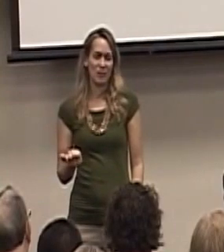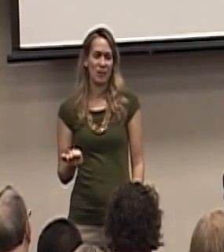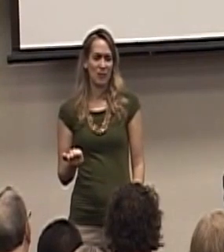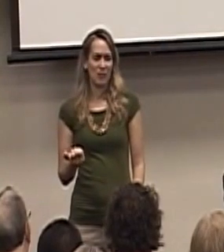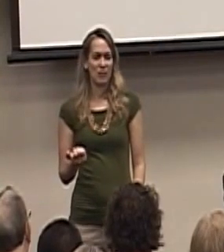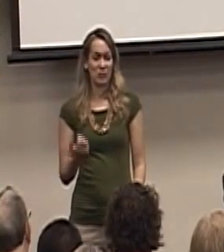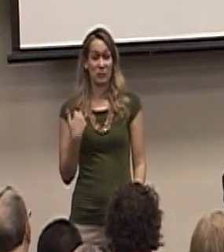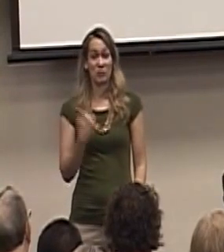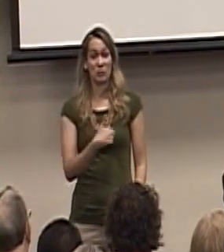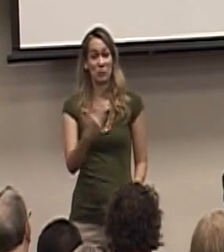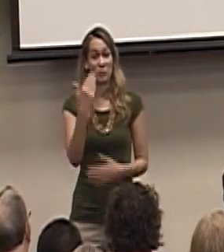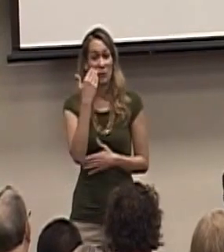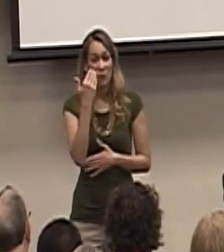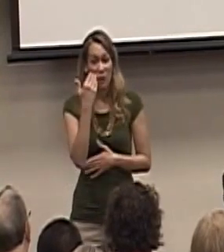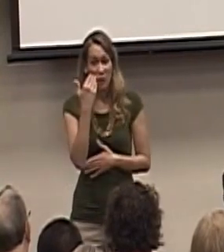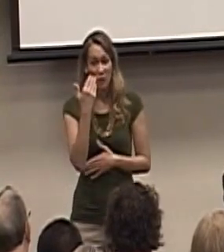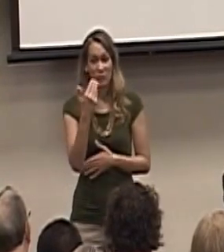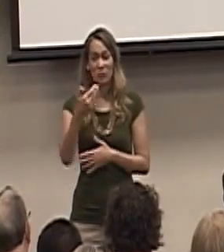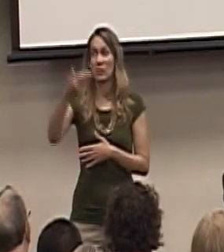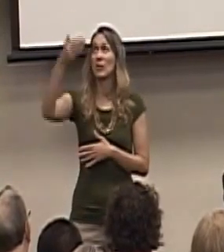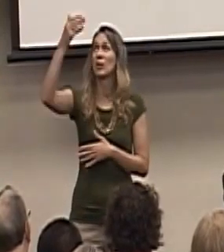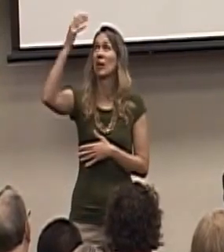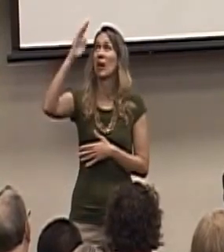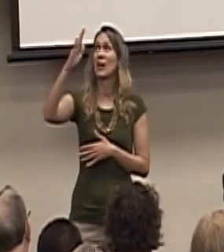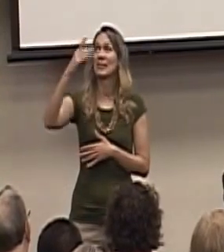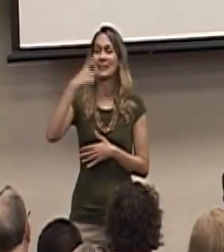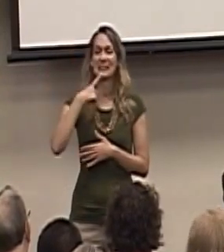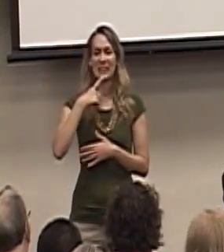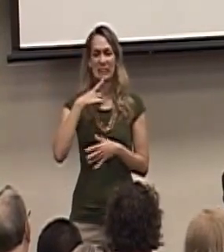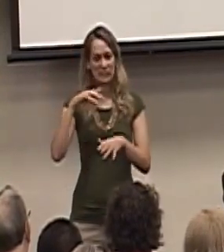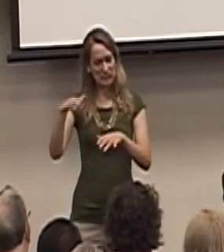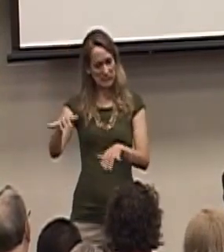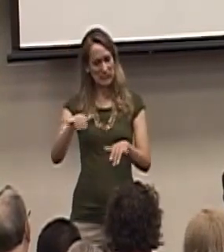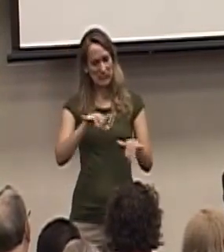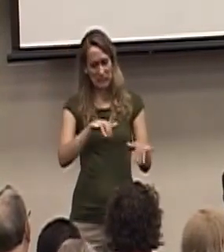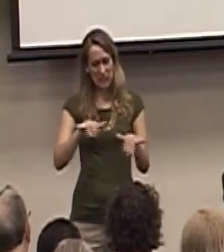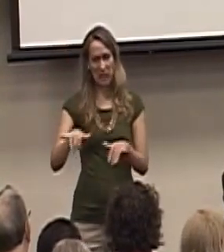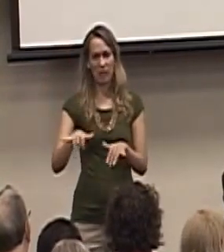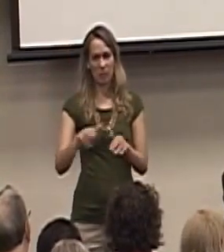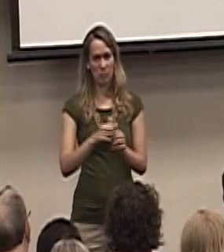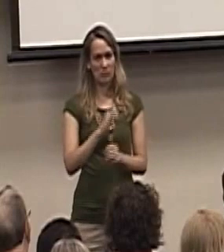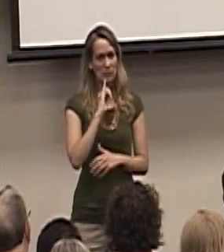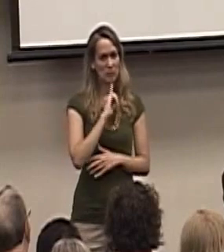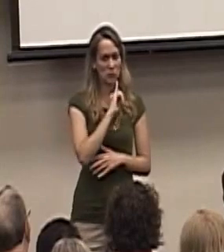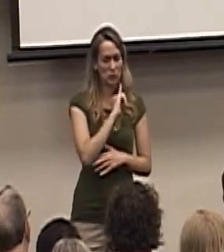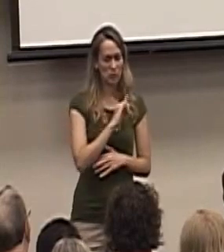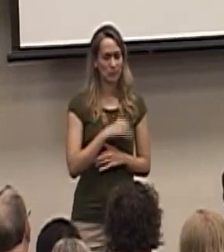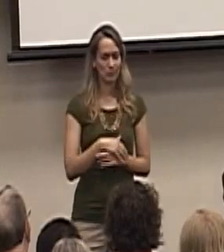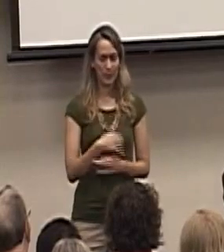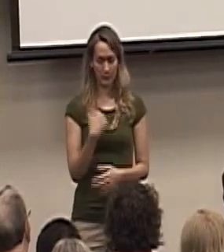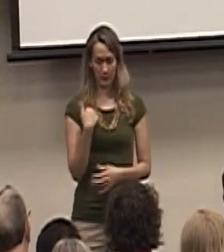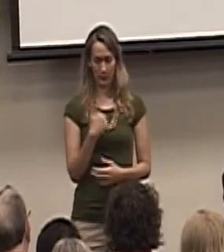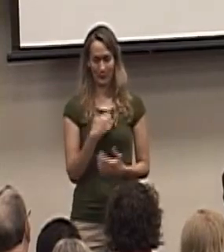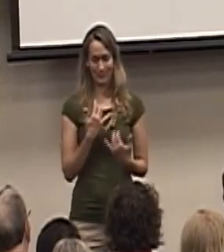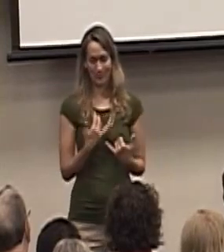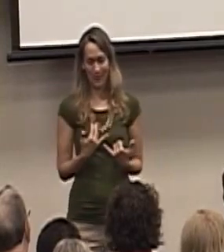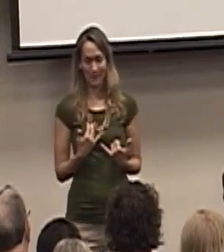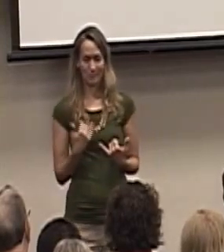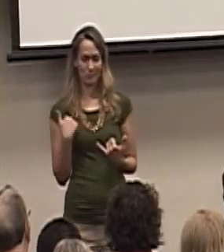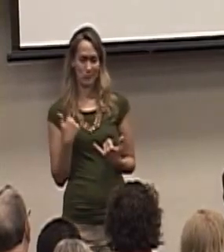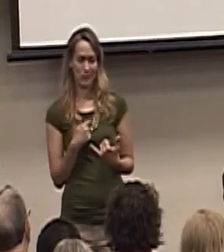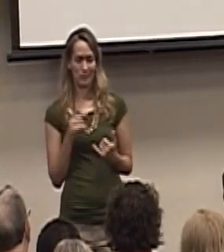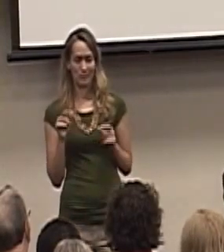And as we know, this is what God is saying about us. He said, well, to Israel, and we are Israel in this circumstance as